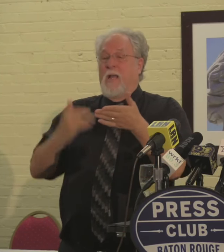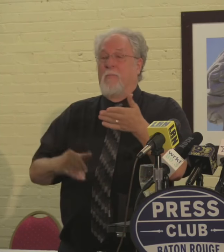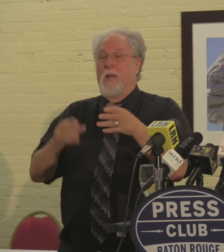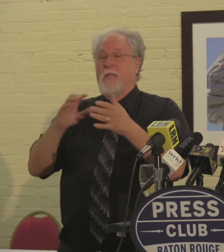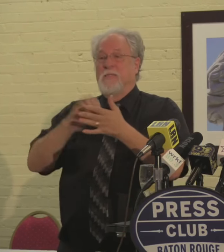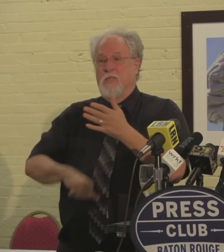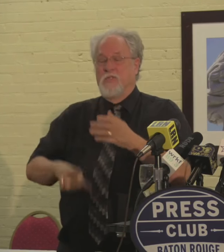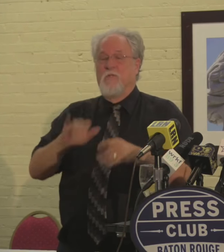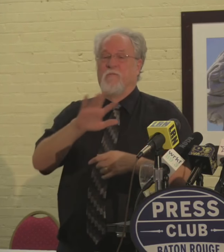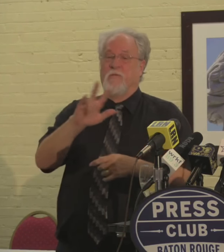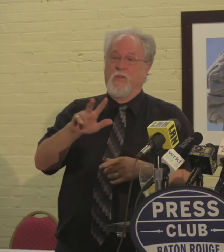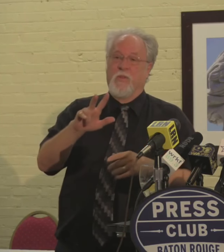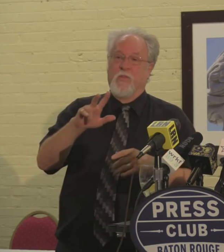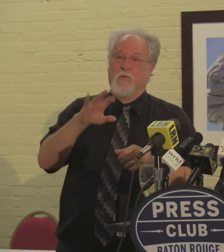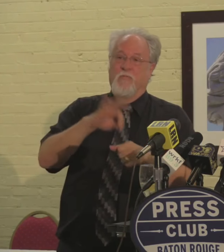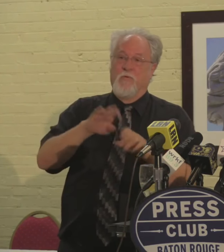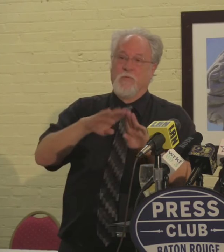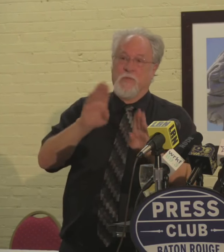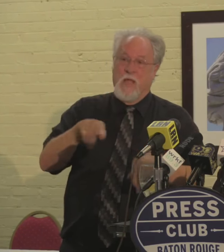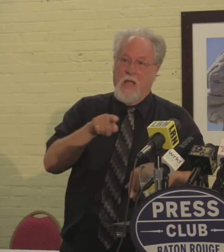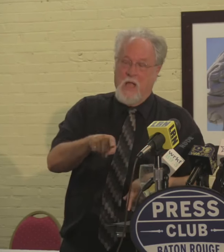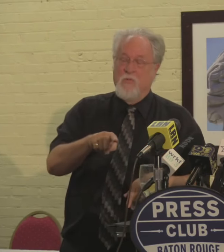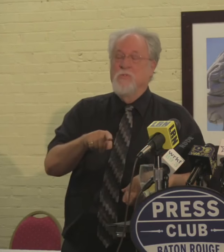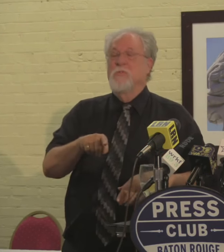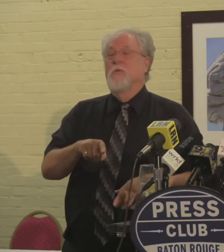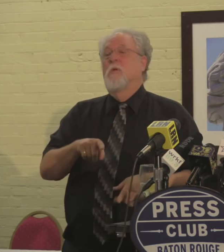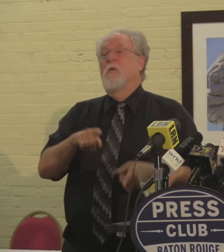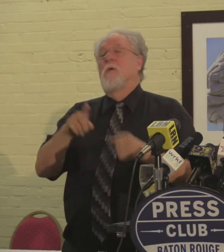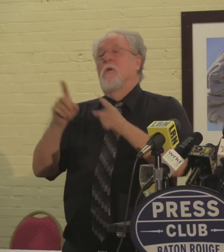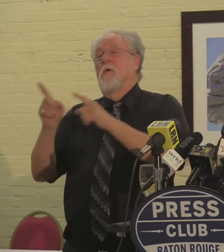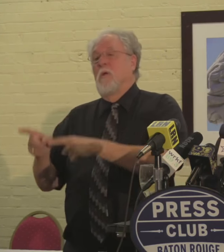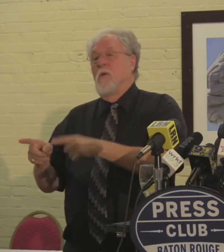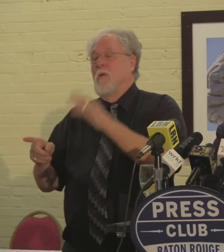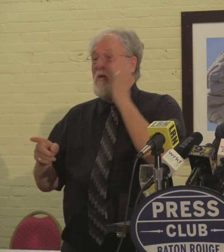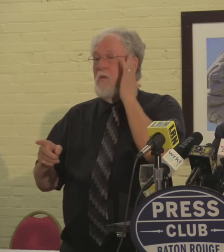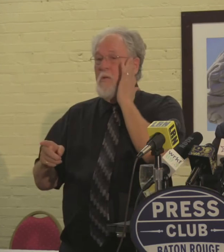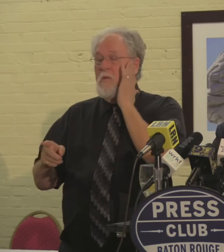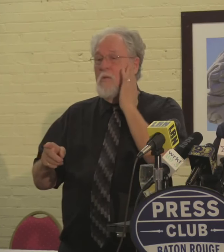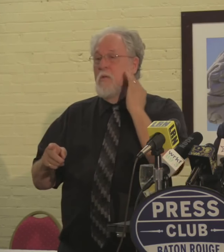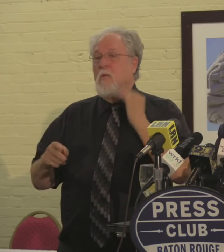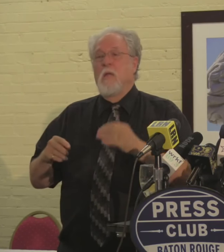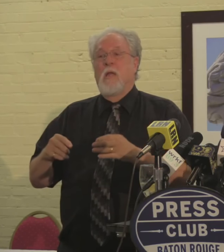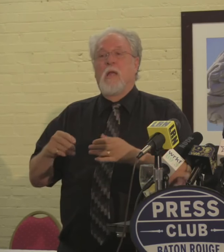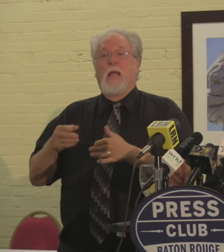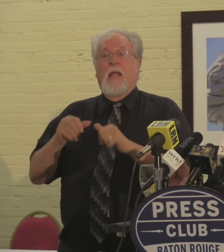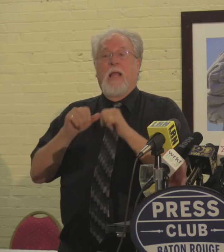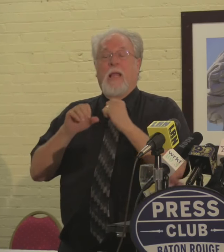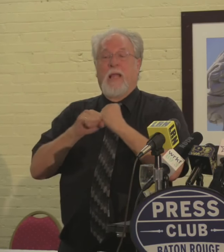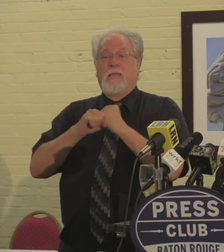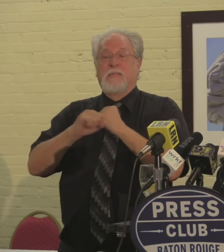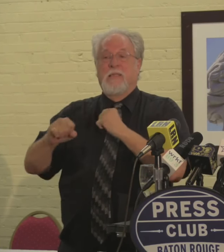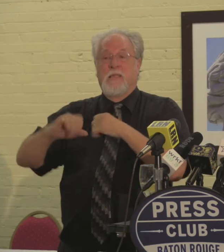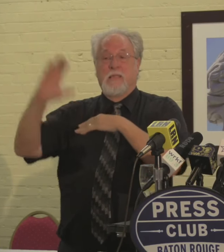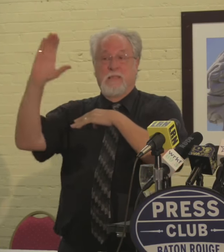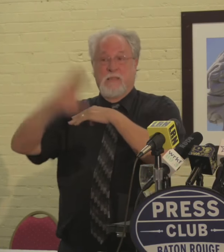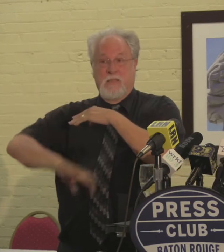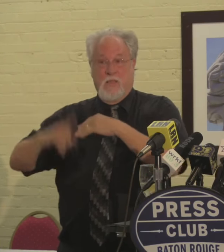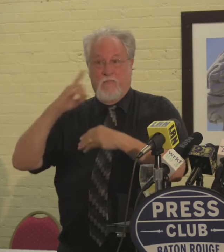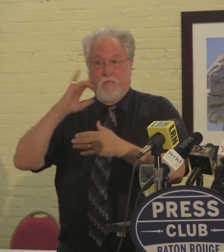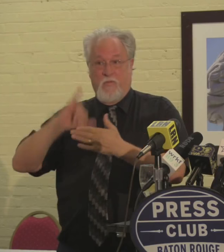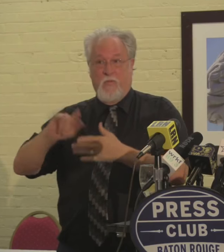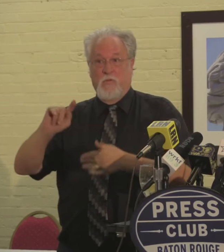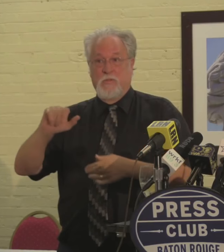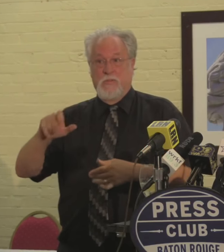53 votes in the House. To extend or eliminate the sunset on the reduction of those tax